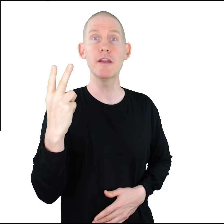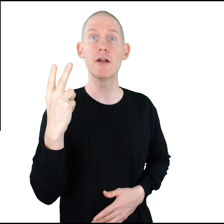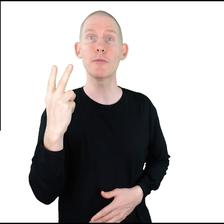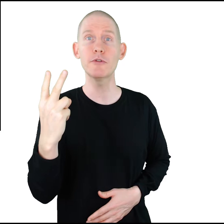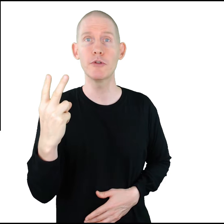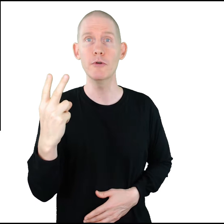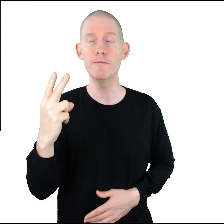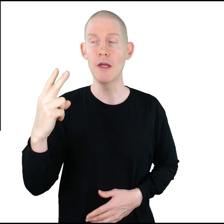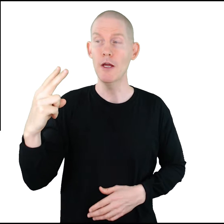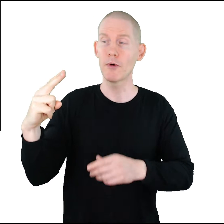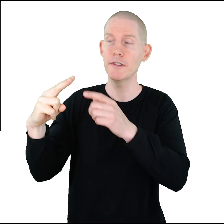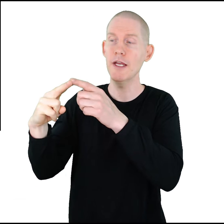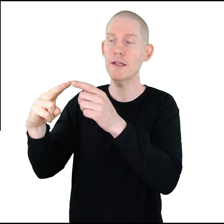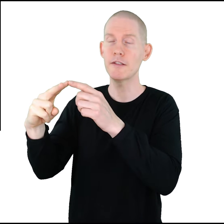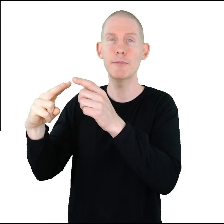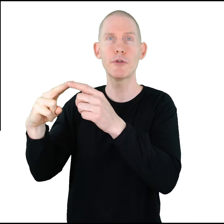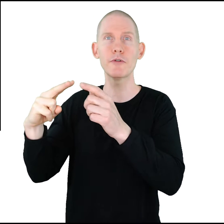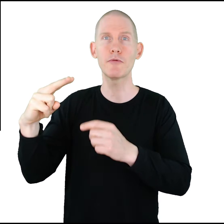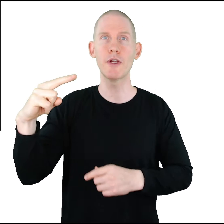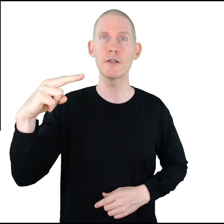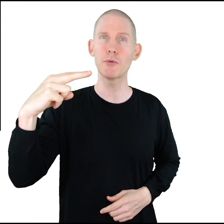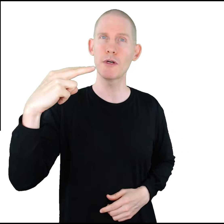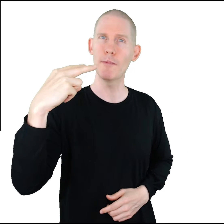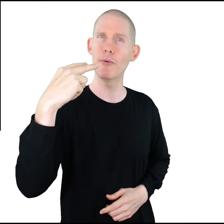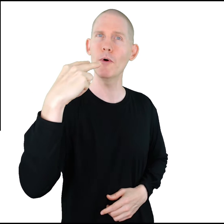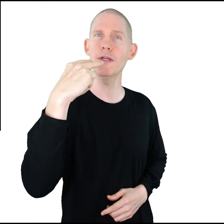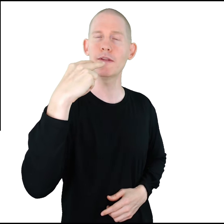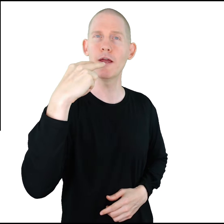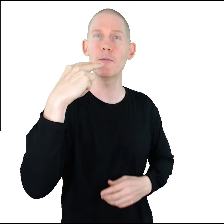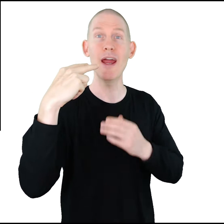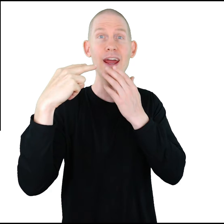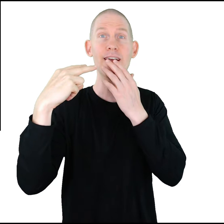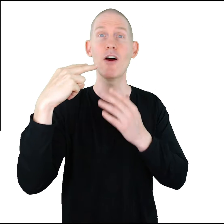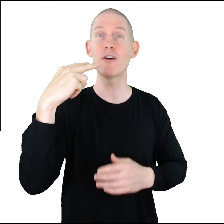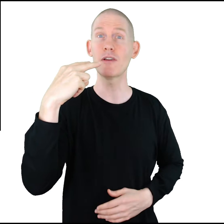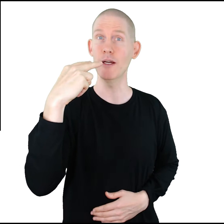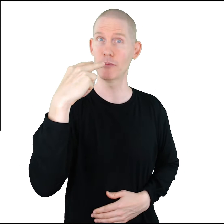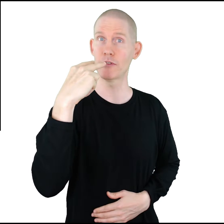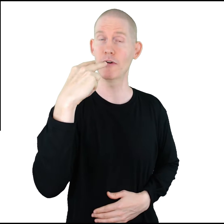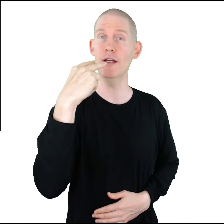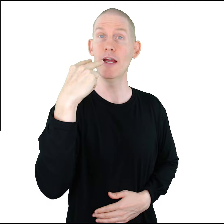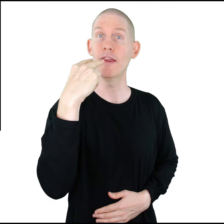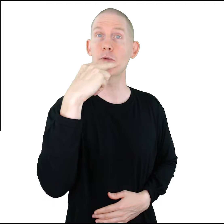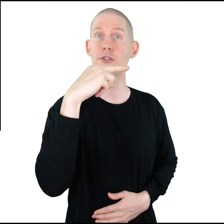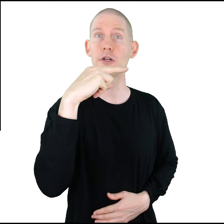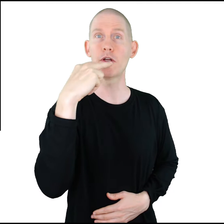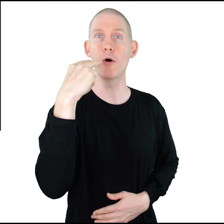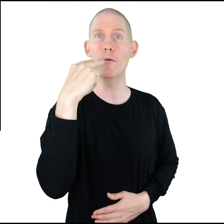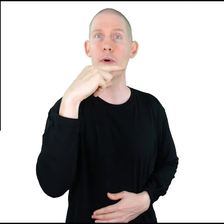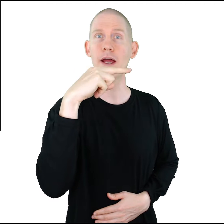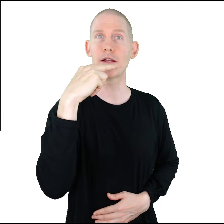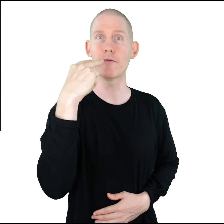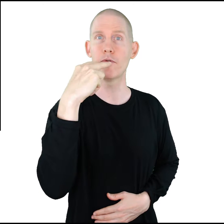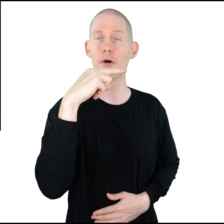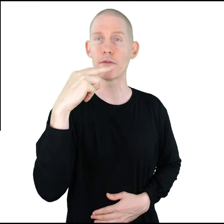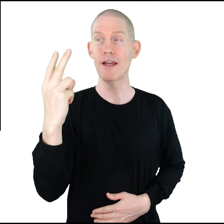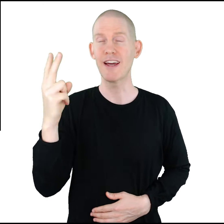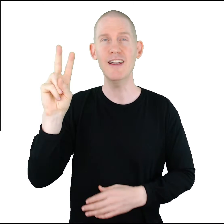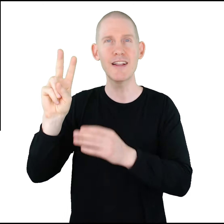number 2. We're going to take the tips of those fingers. We're going to point them at our lips, right? And then we're just going to go back and forth. Kind of like this is